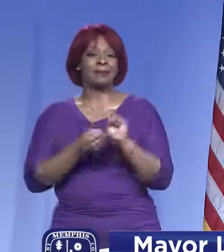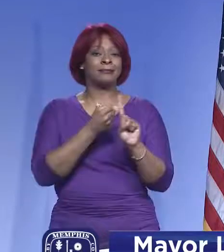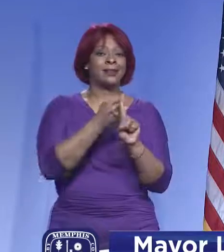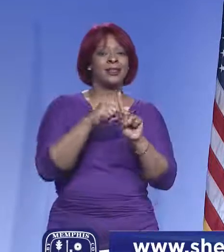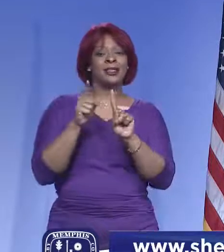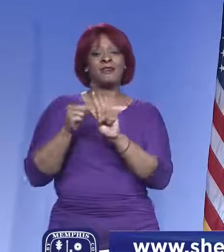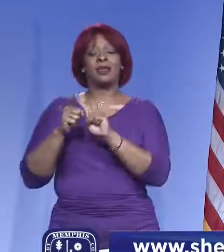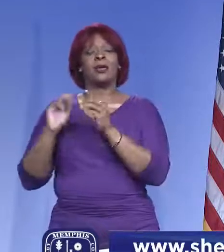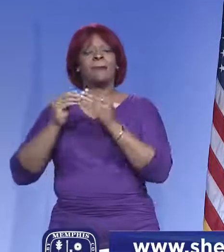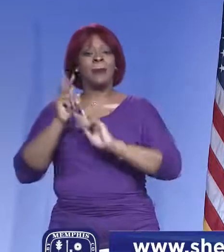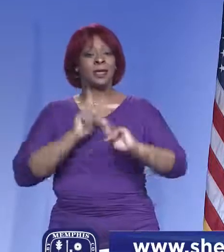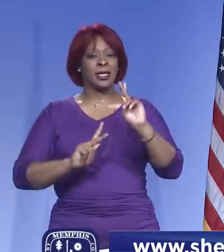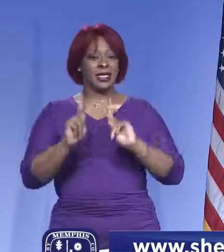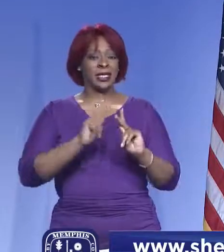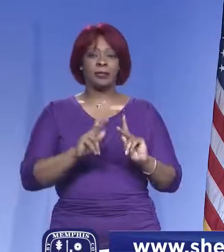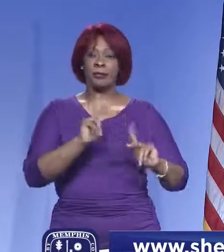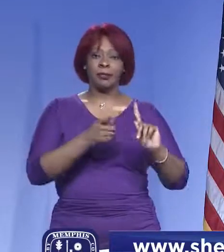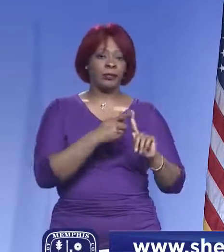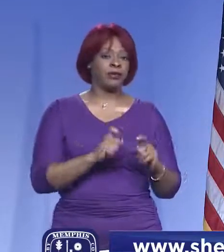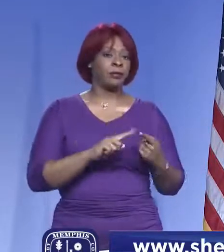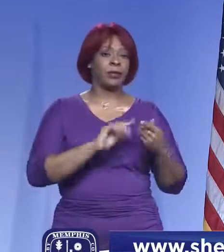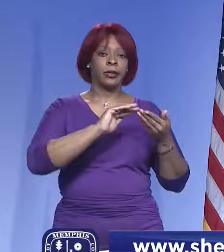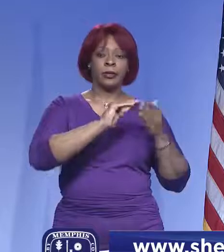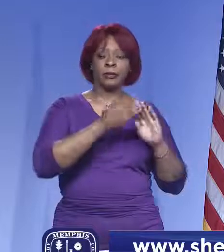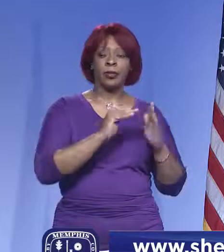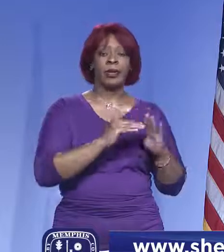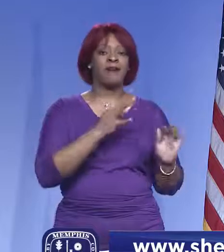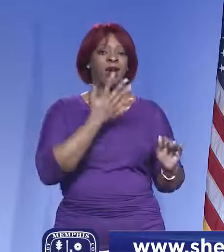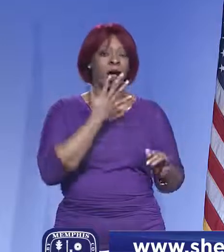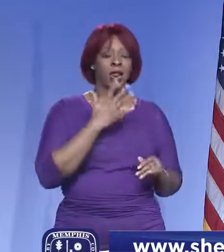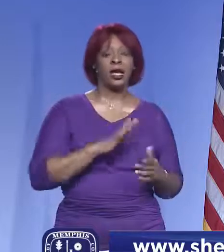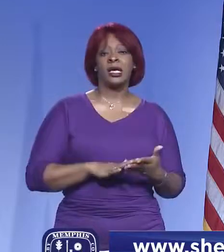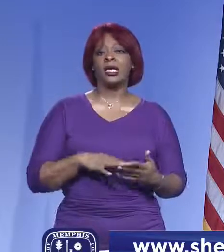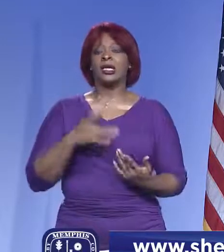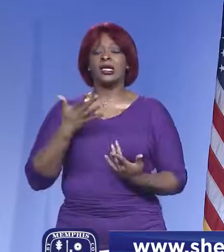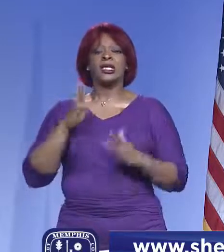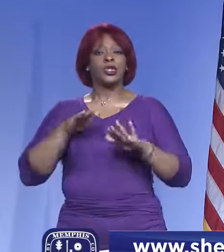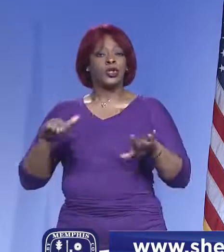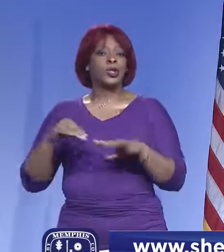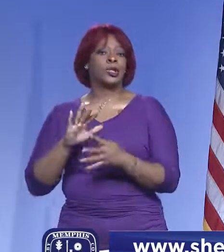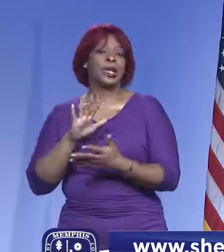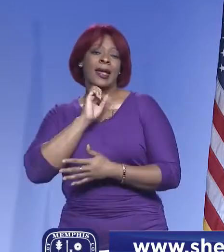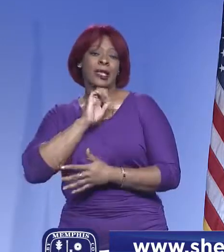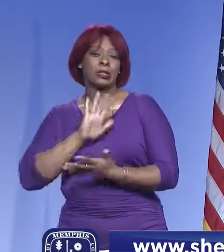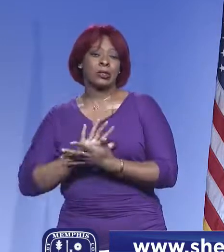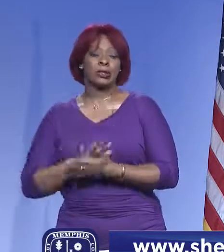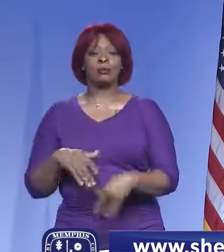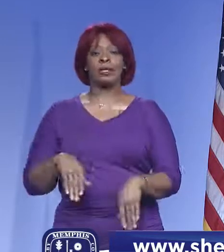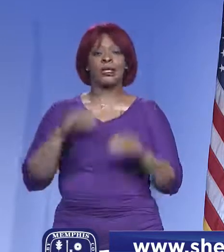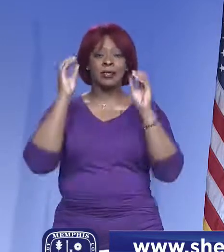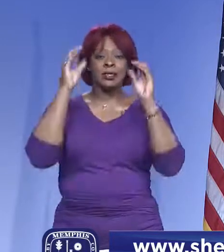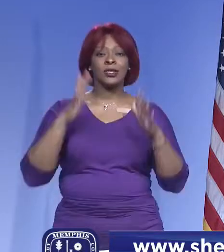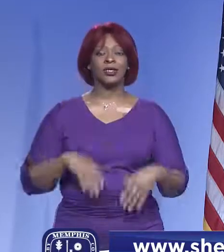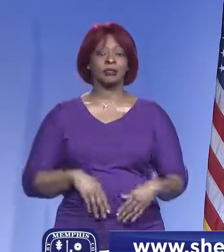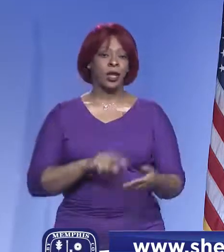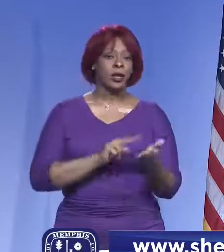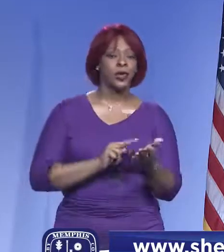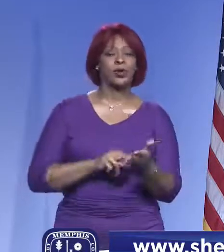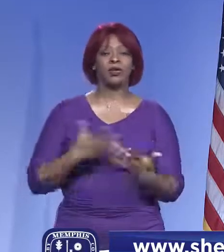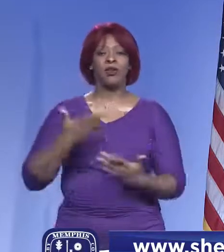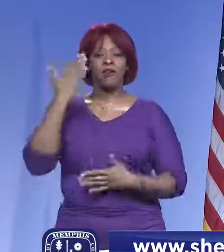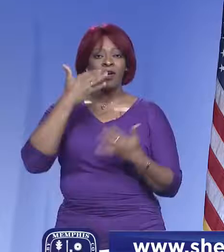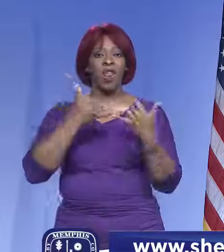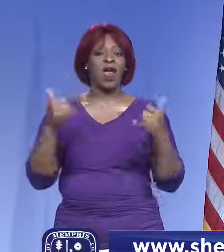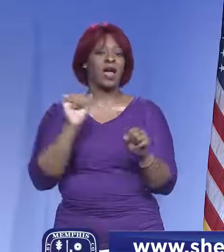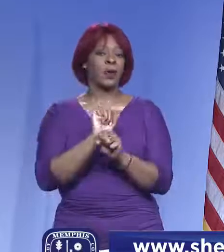populations. So there are obviously folks from communities of color, folks with children in school, and teachers and nurses, and as I said, frontline